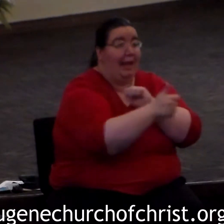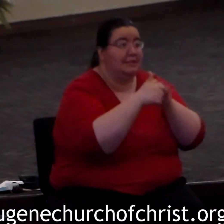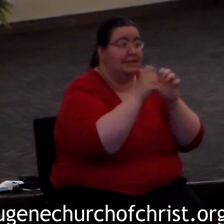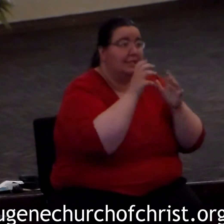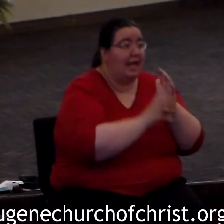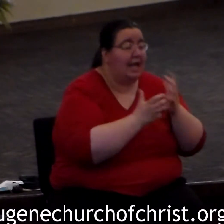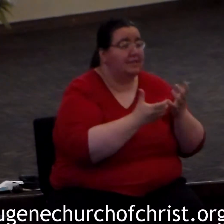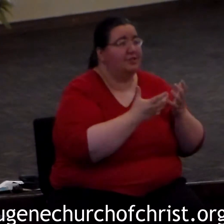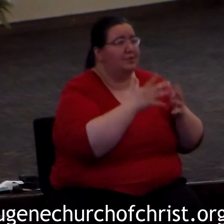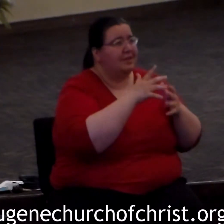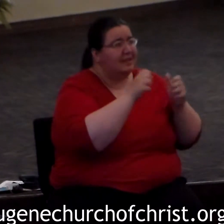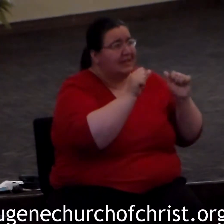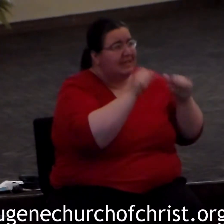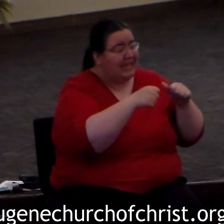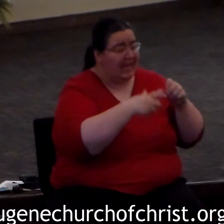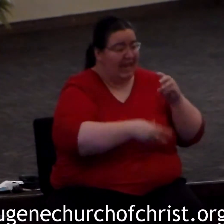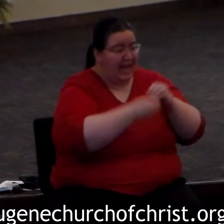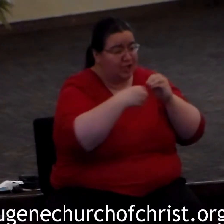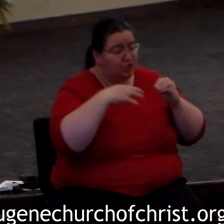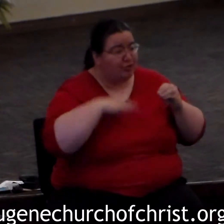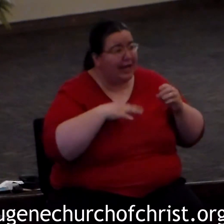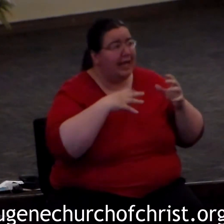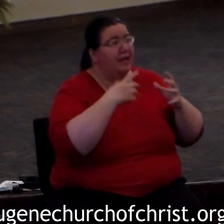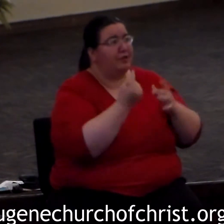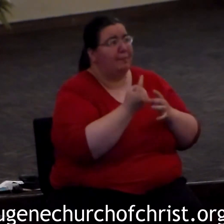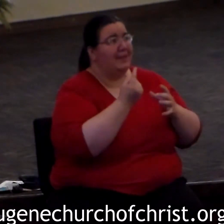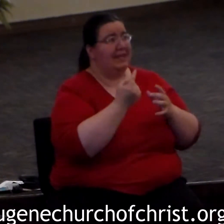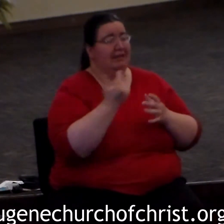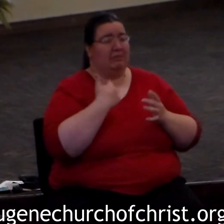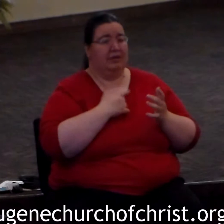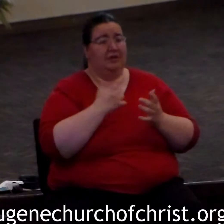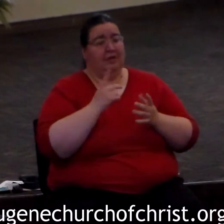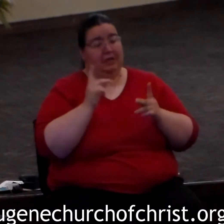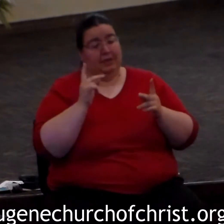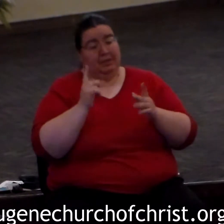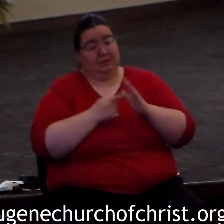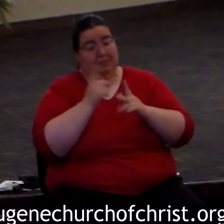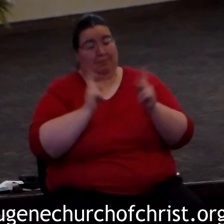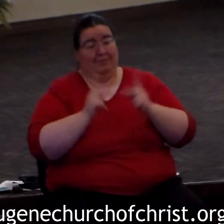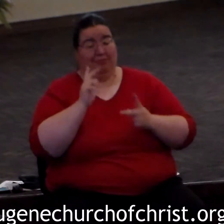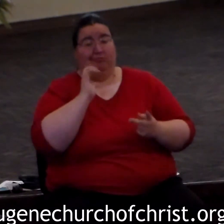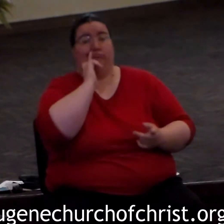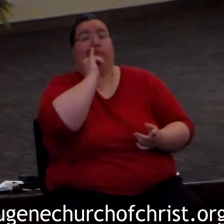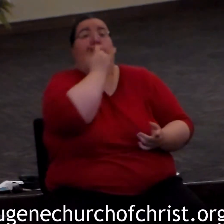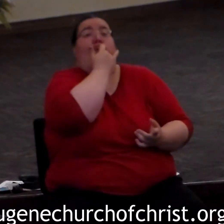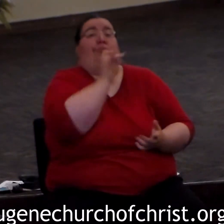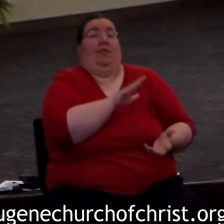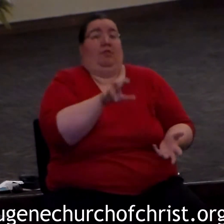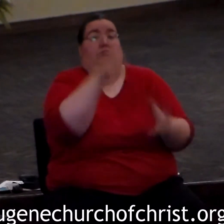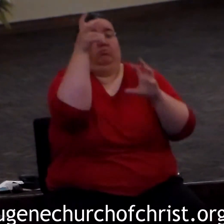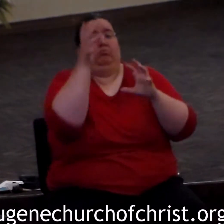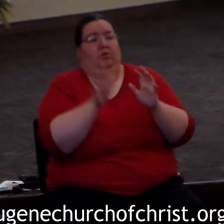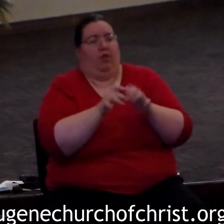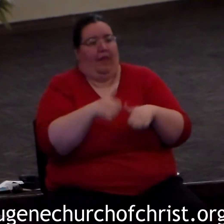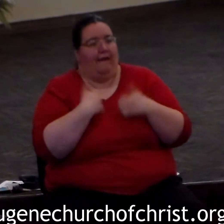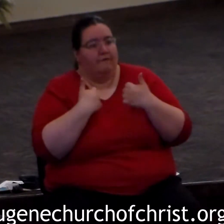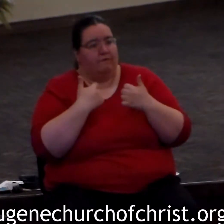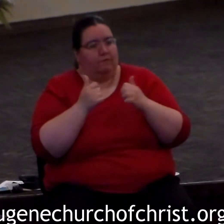for anything. There are people who have messed up in life with their family, and they sit down on a couch or they sit down in the office